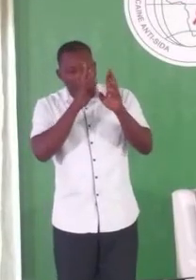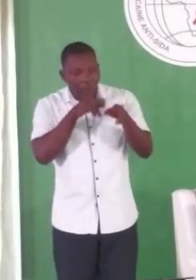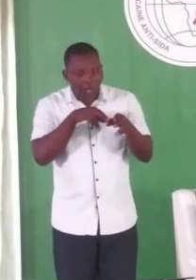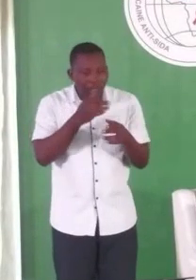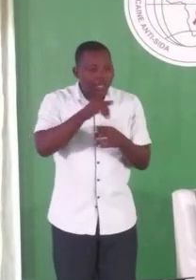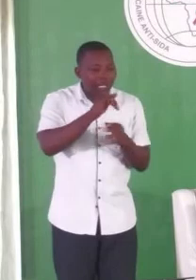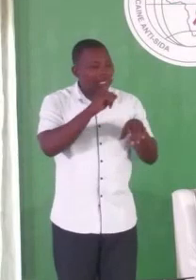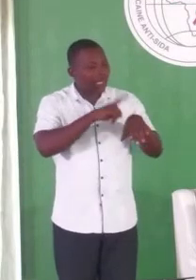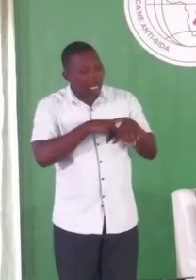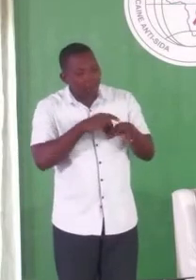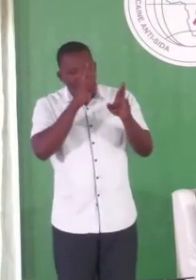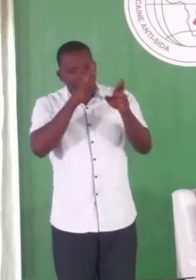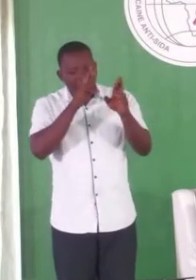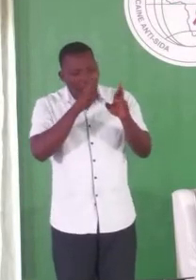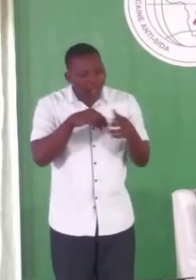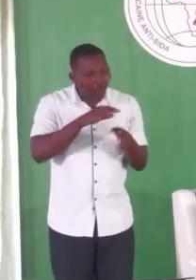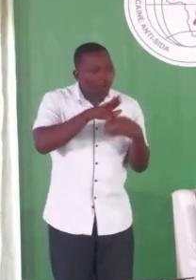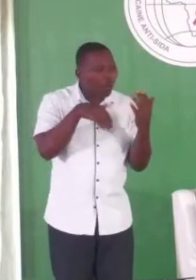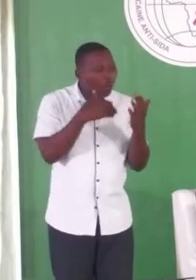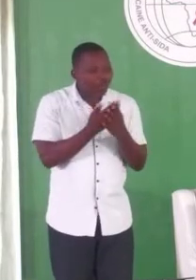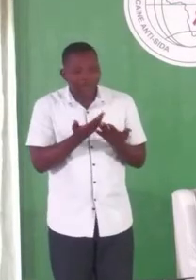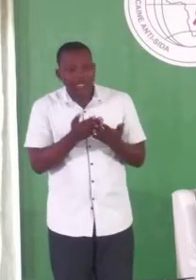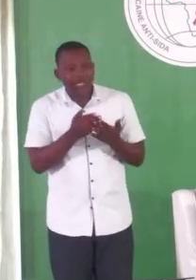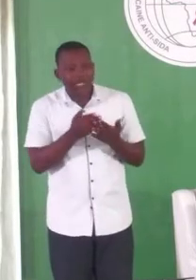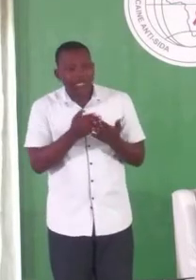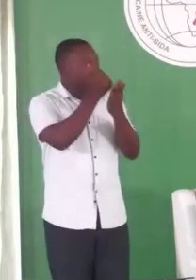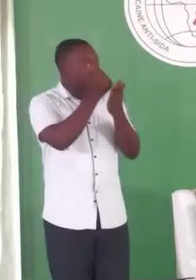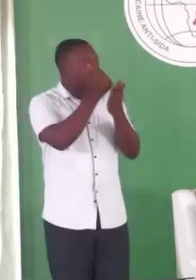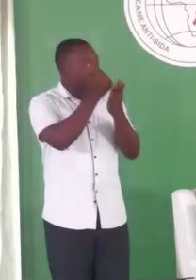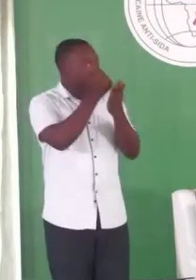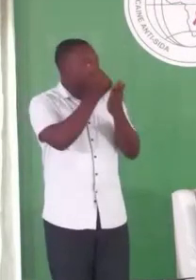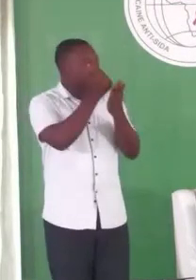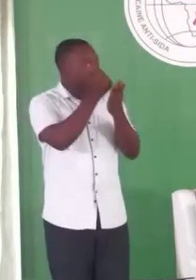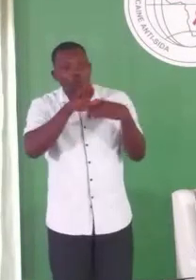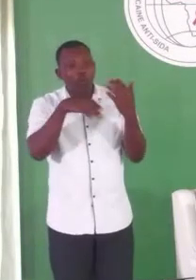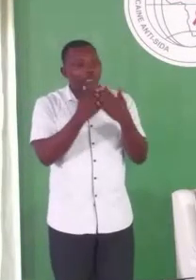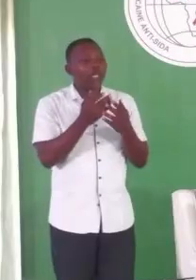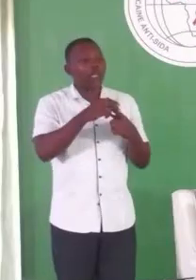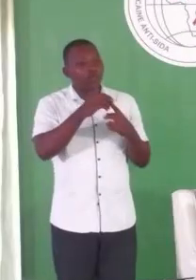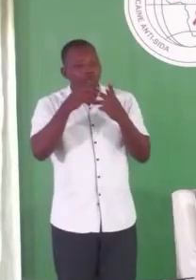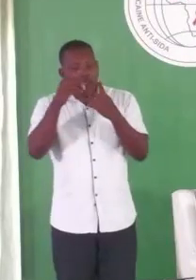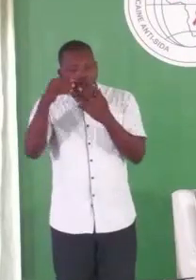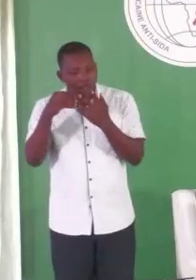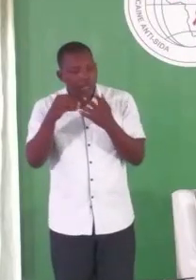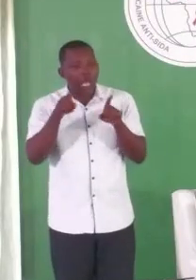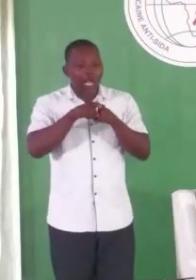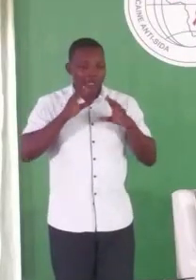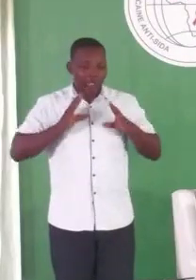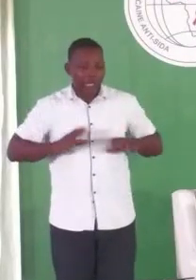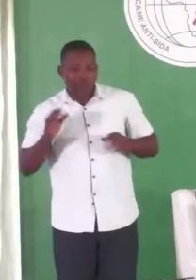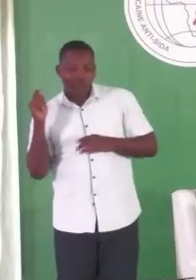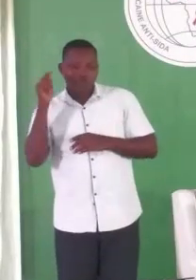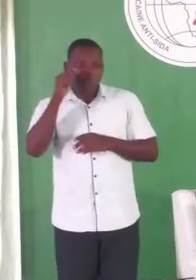their agency, and that respects their choices as clients coming for antenatal services.